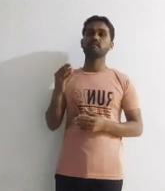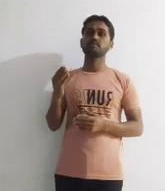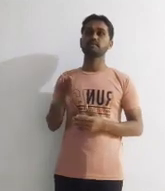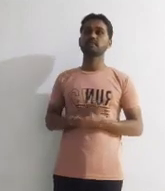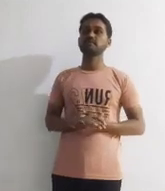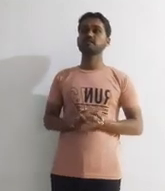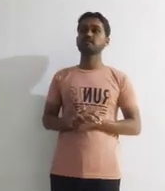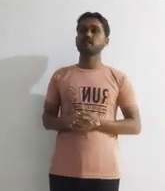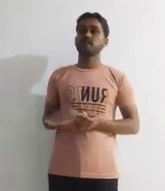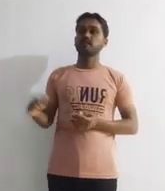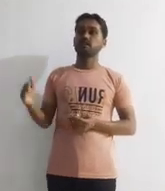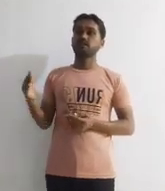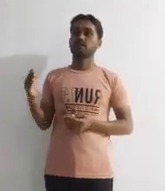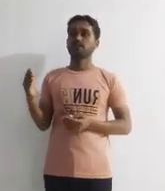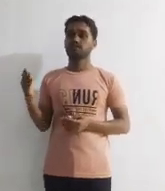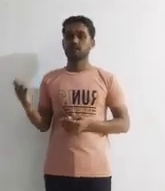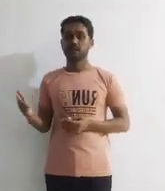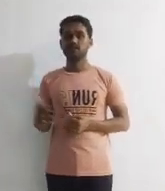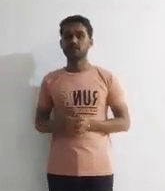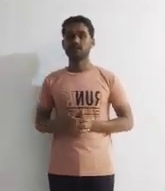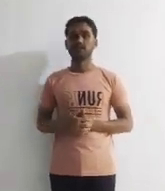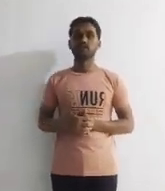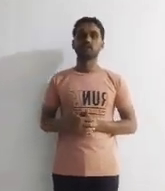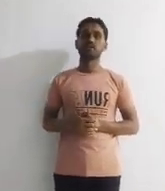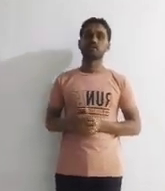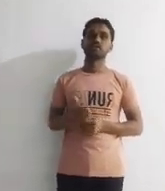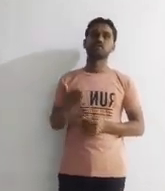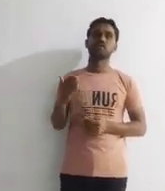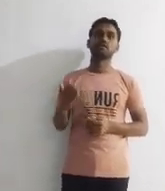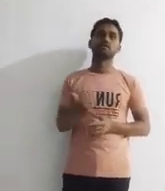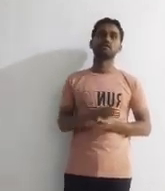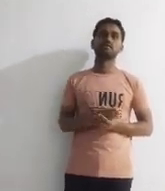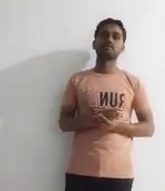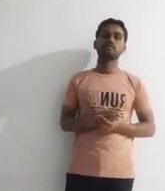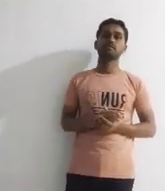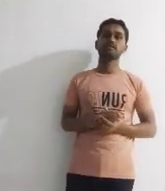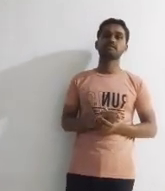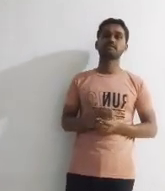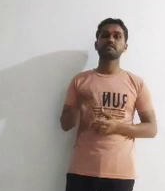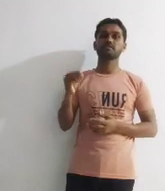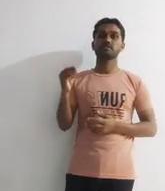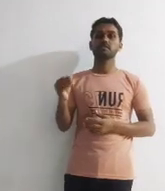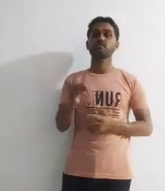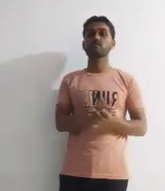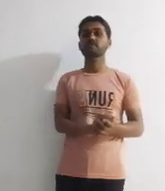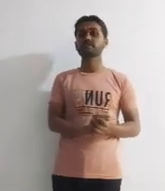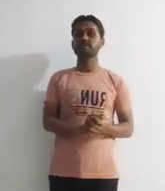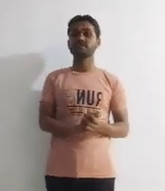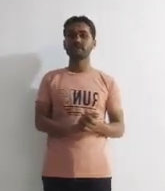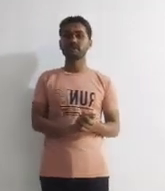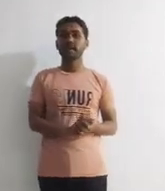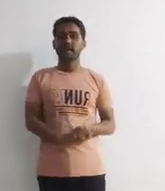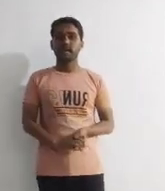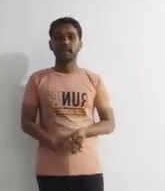sometimes it is a actually in a some concept is control processing unit, and